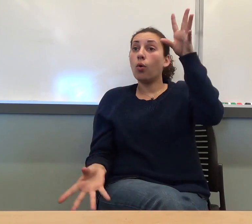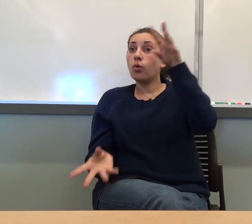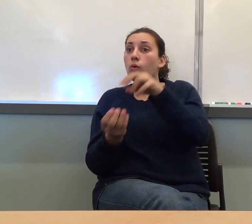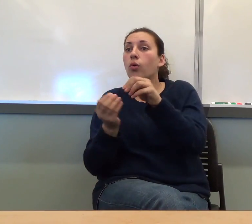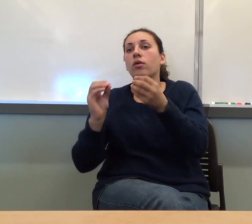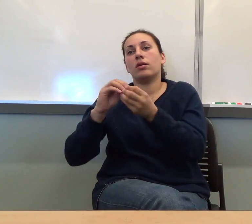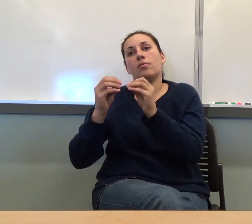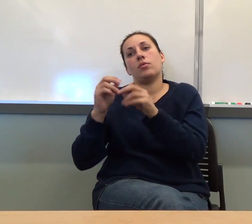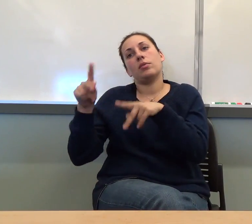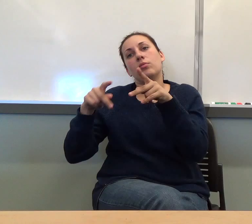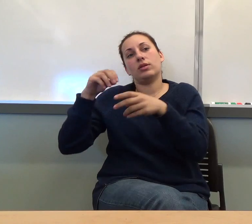figure that out.